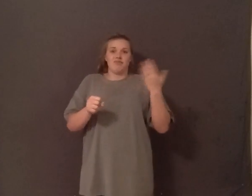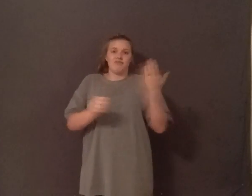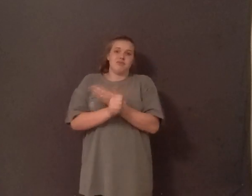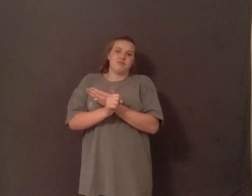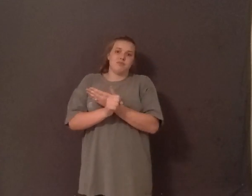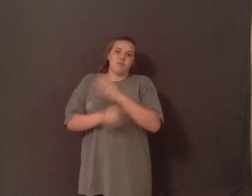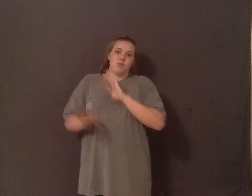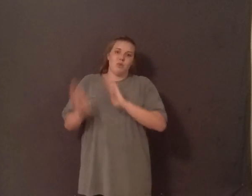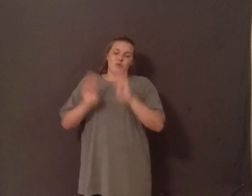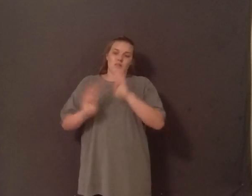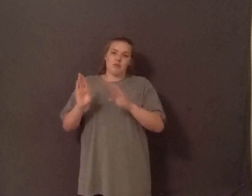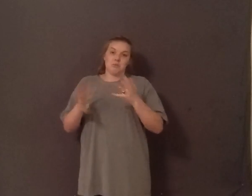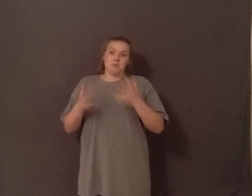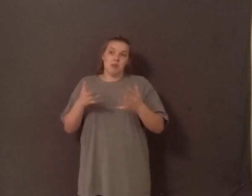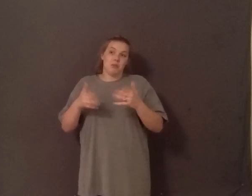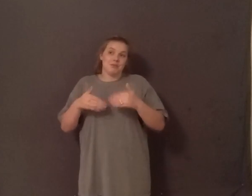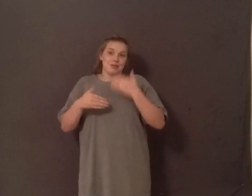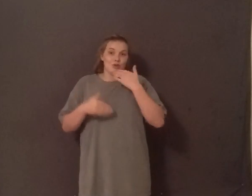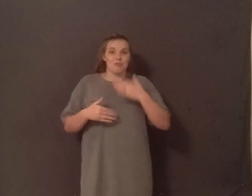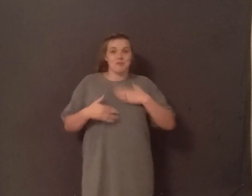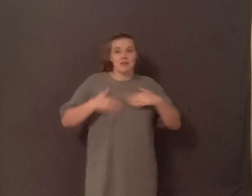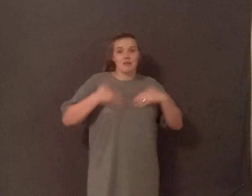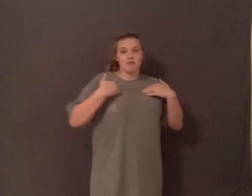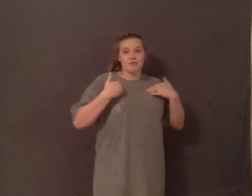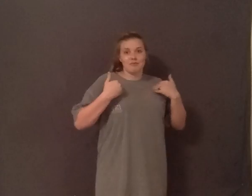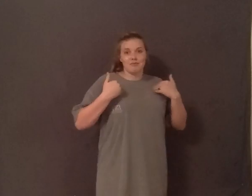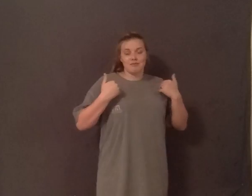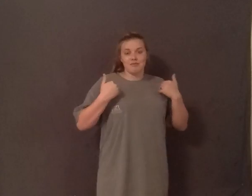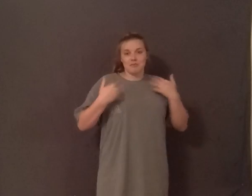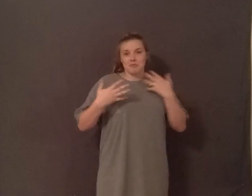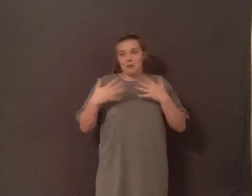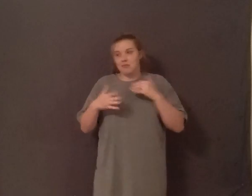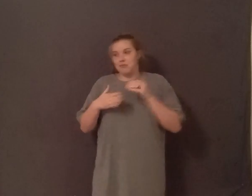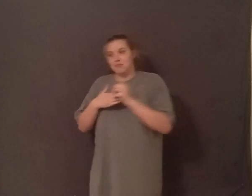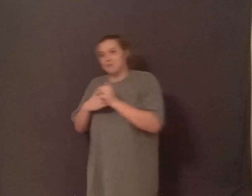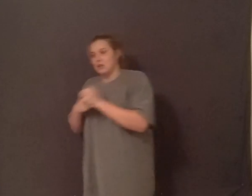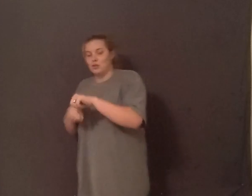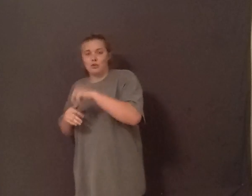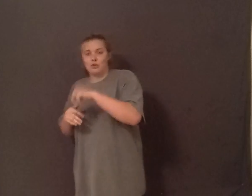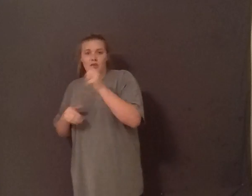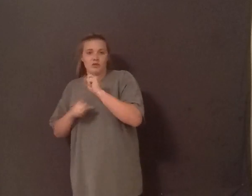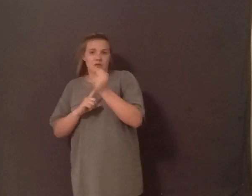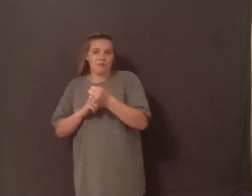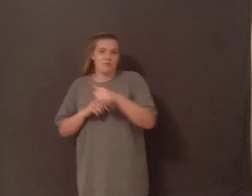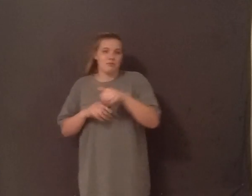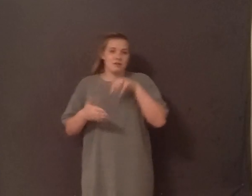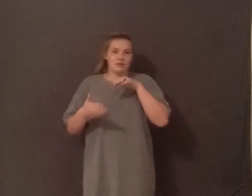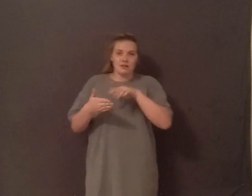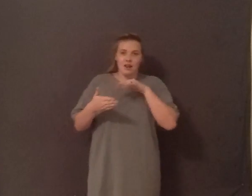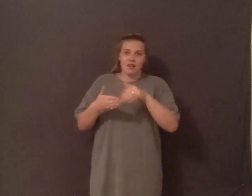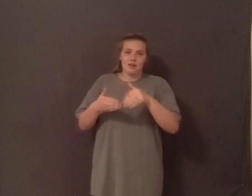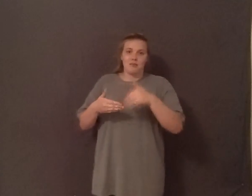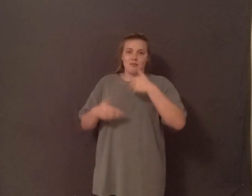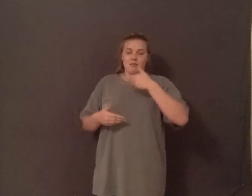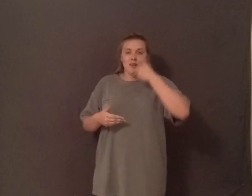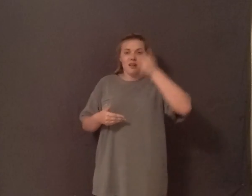do I know that's bad for my life? Maybe it will lead me to something else. Maybe it will lead me to study more. Maybe it will lead me to change my lifestyle. Maybe it